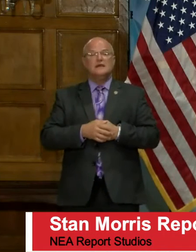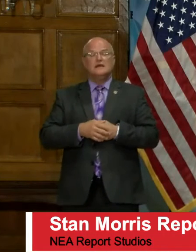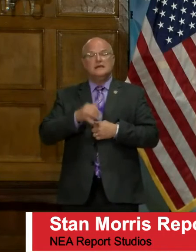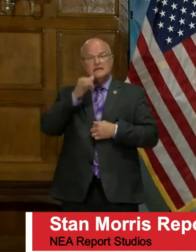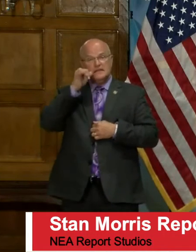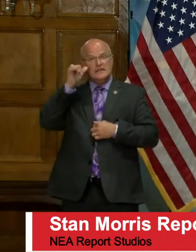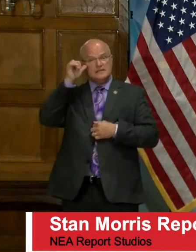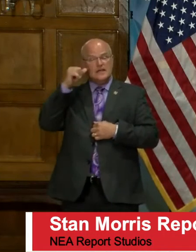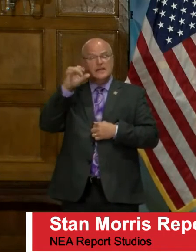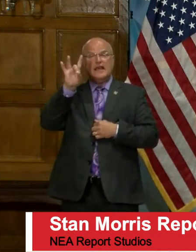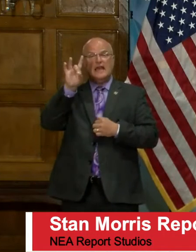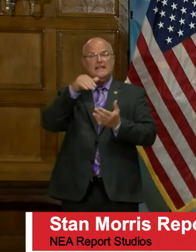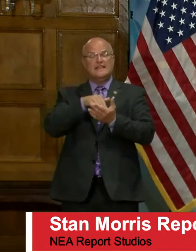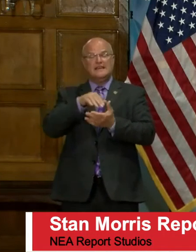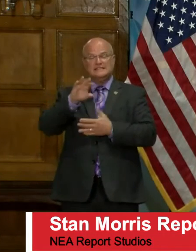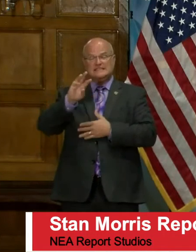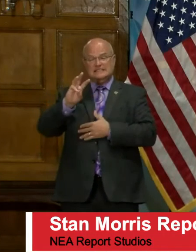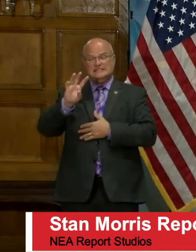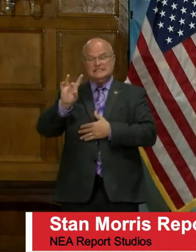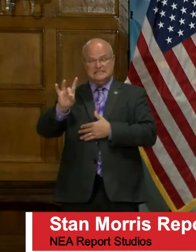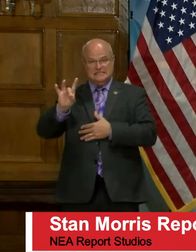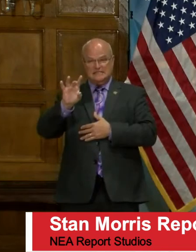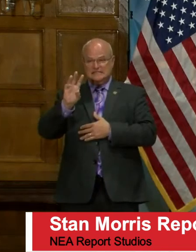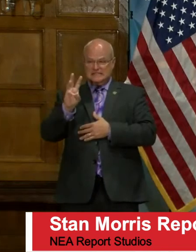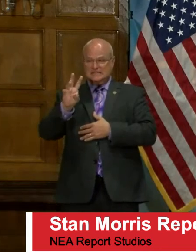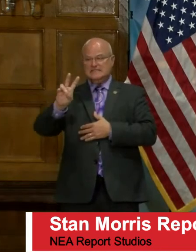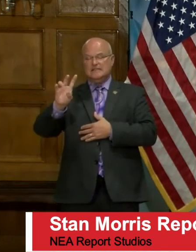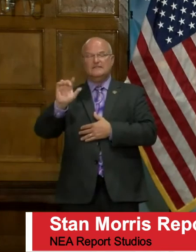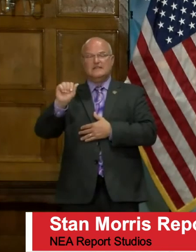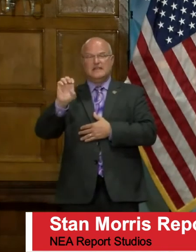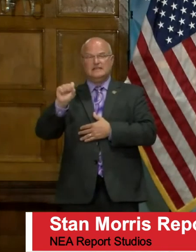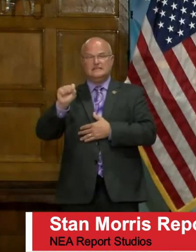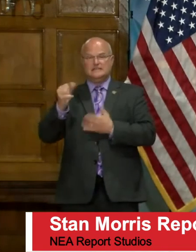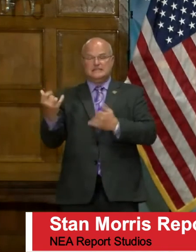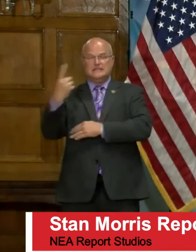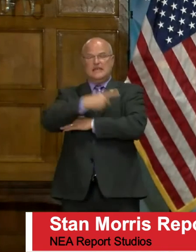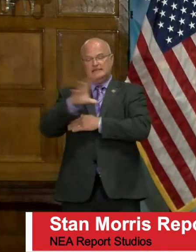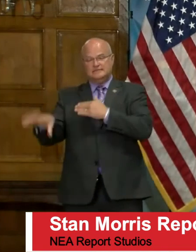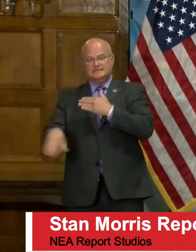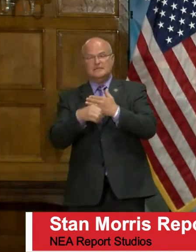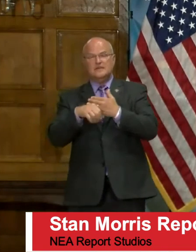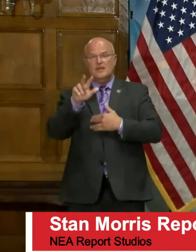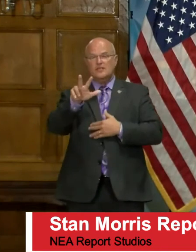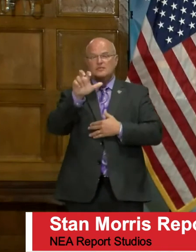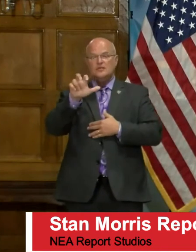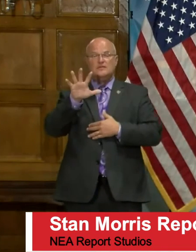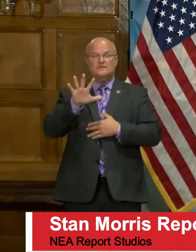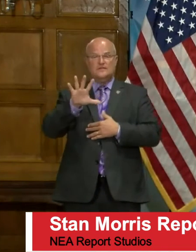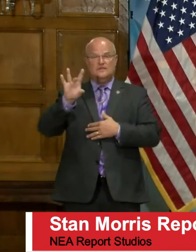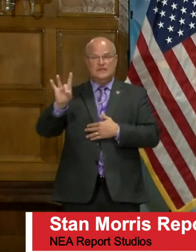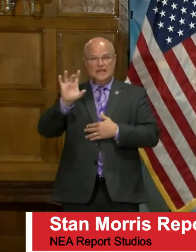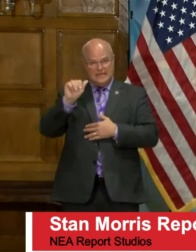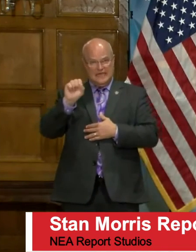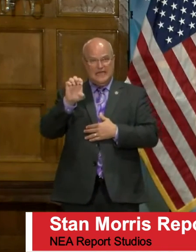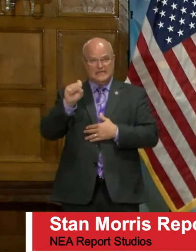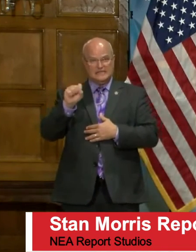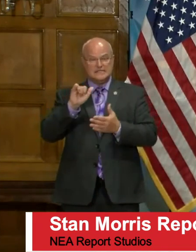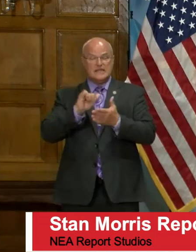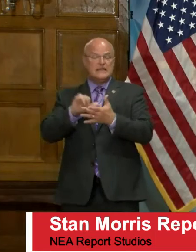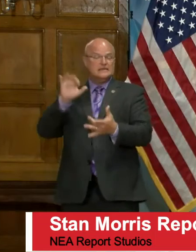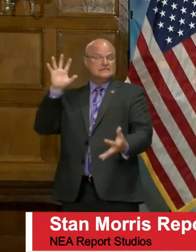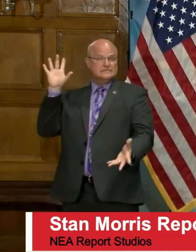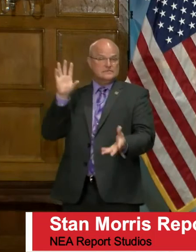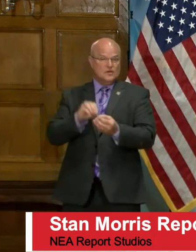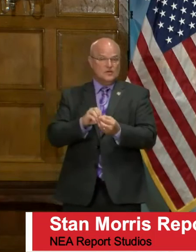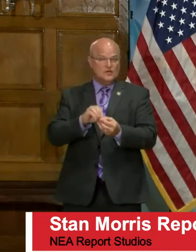had 8,067 cases. Today we have an additional 358 cases. That brings